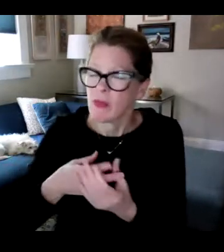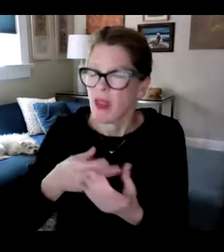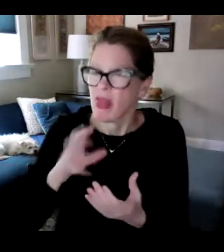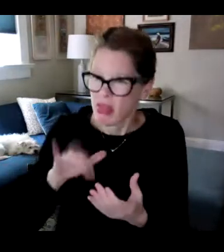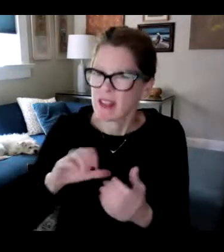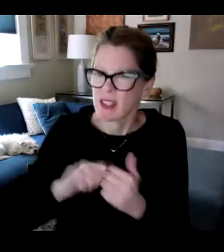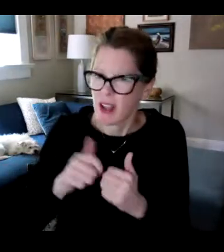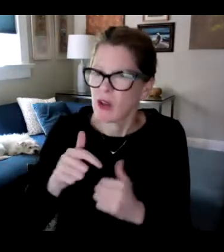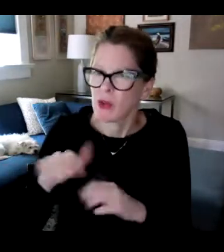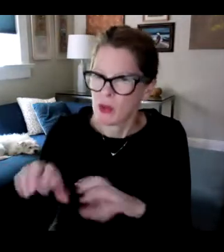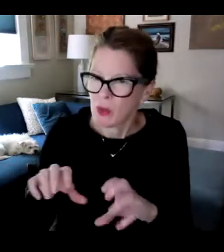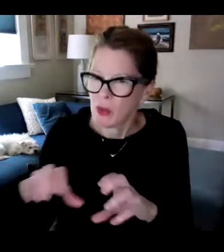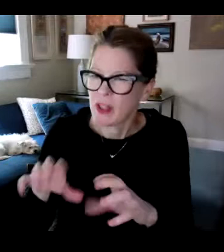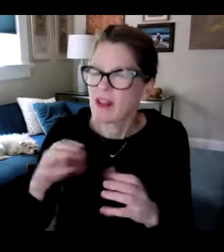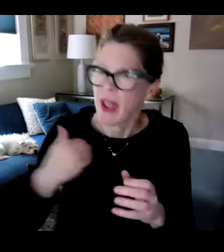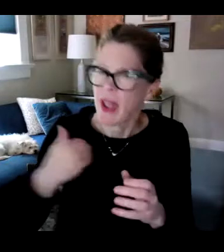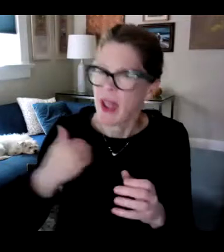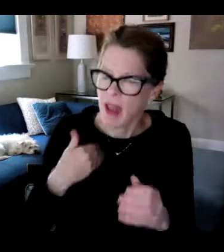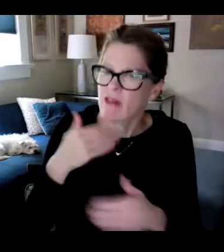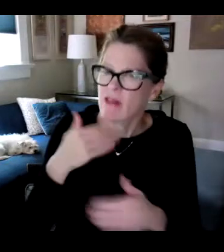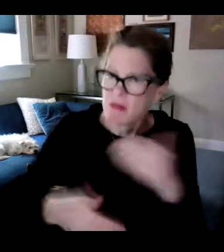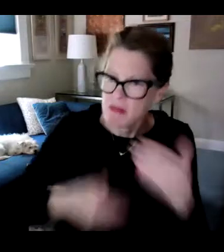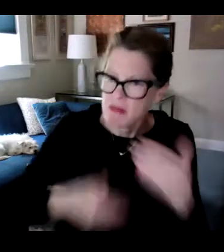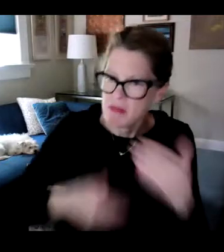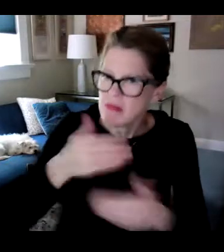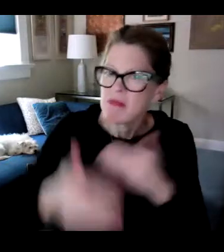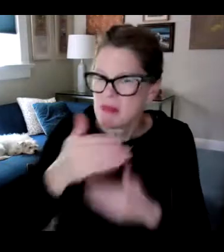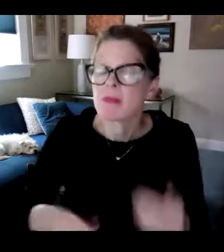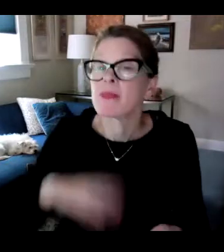The word of the Lord. Thanks be to God.